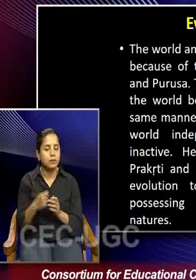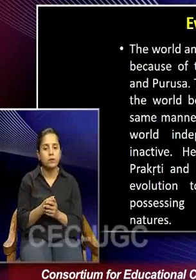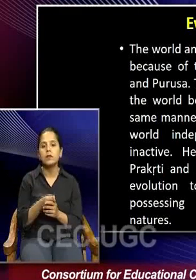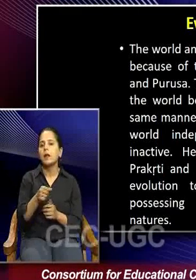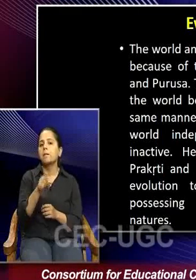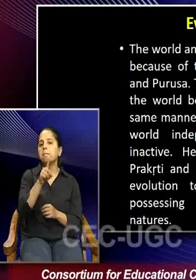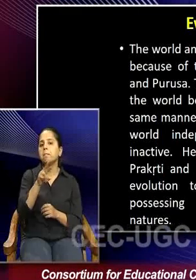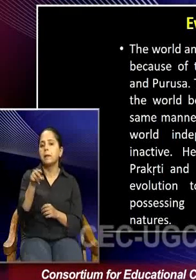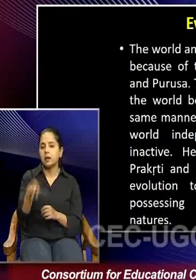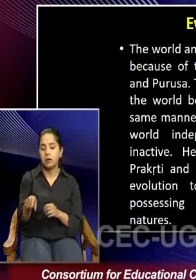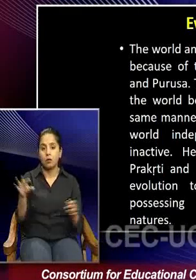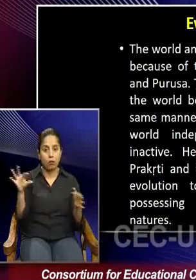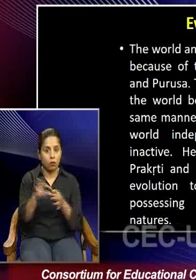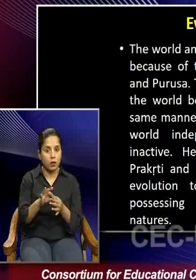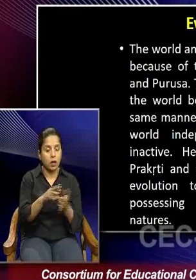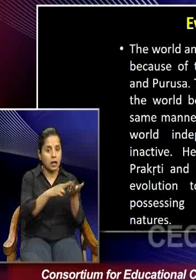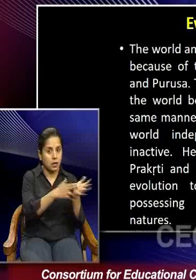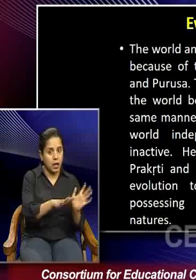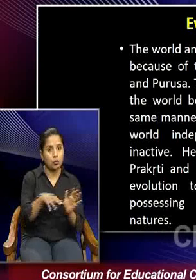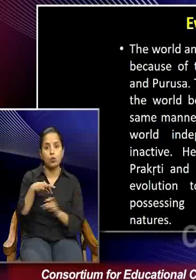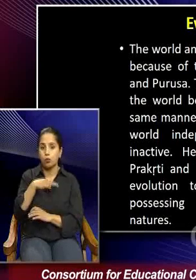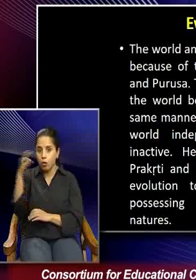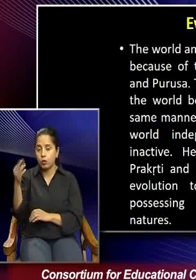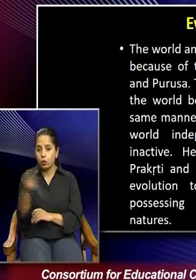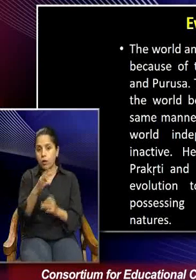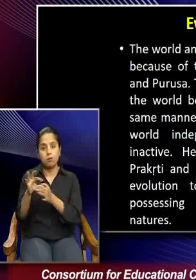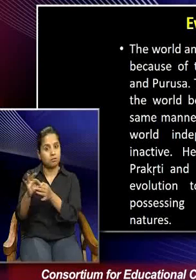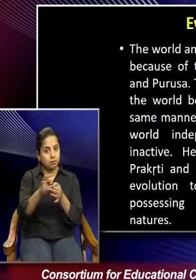Hence, the contact between Prakriti and Purush